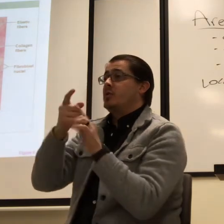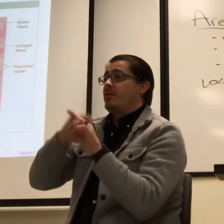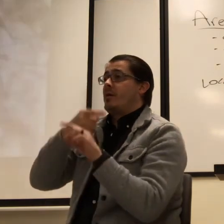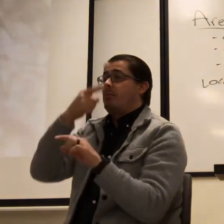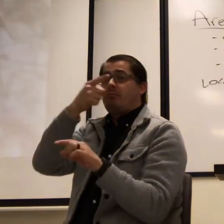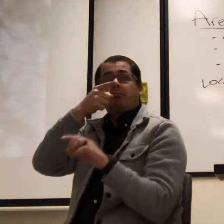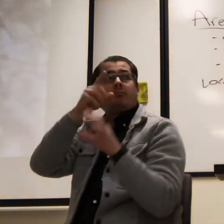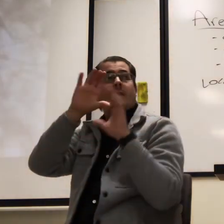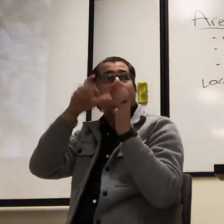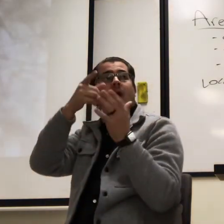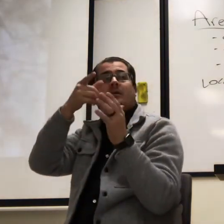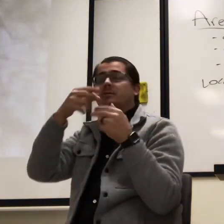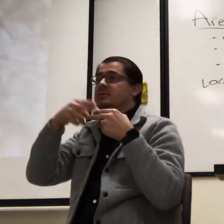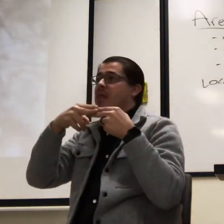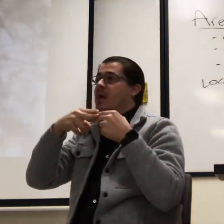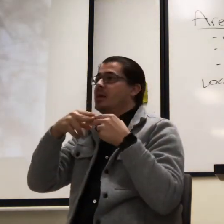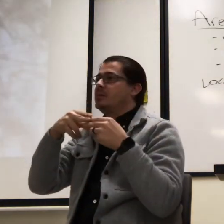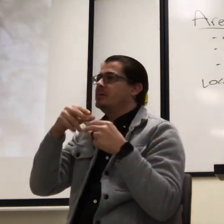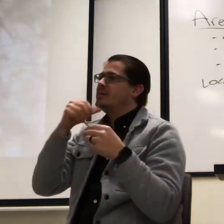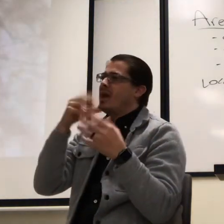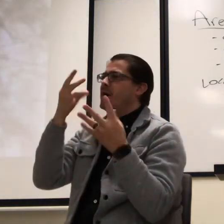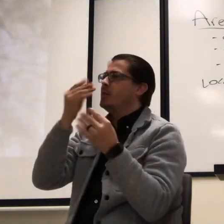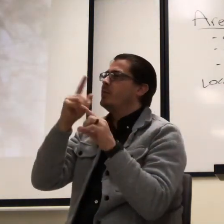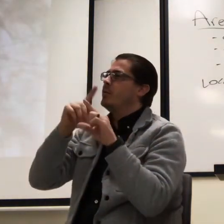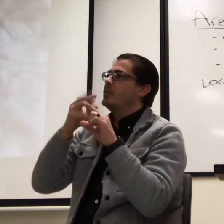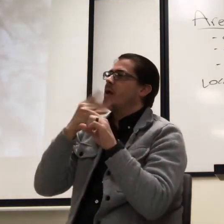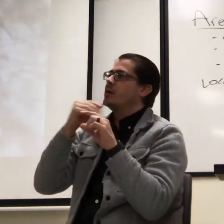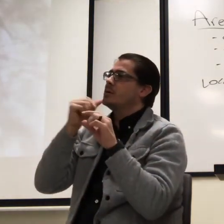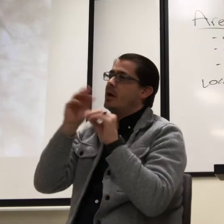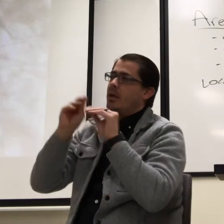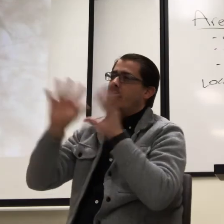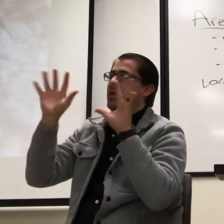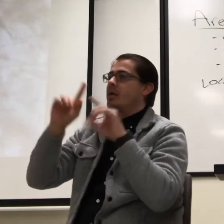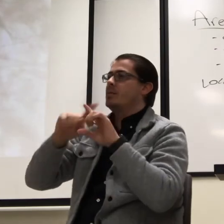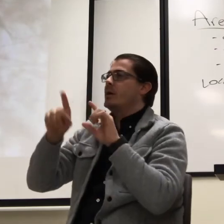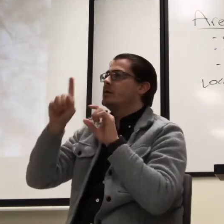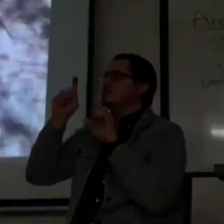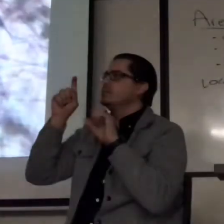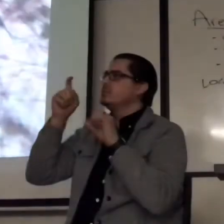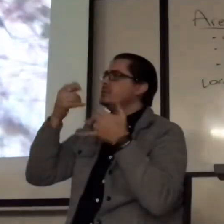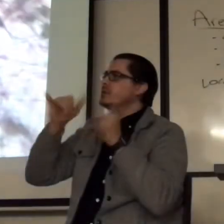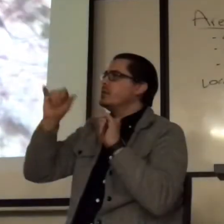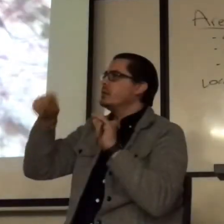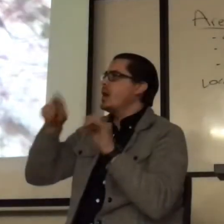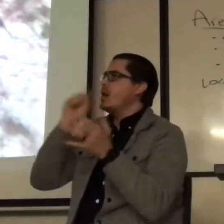not as pretty. The colors aren't as vibrant. I think you should still be able to identify